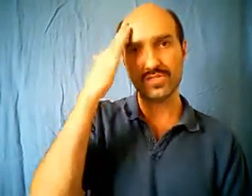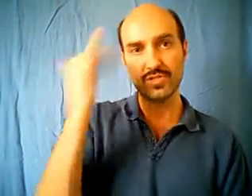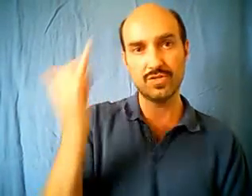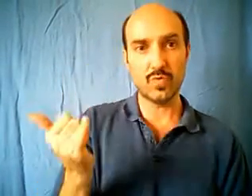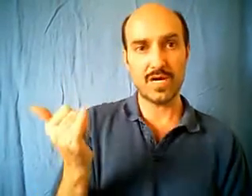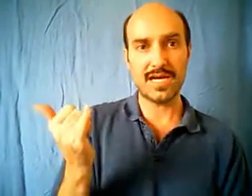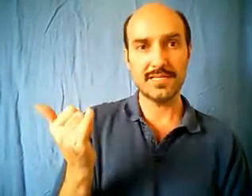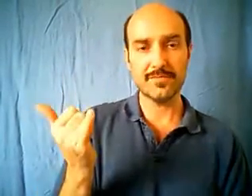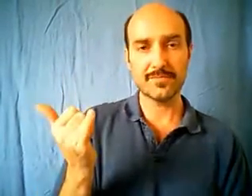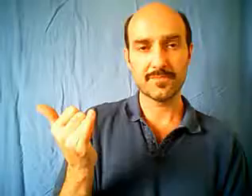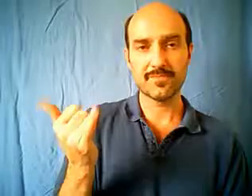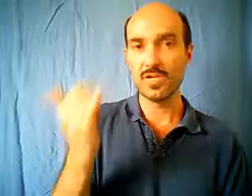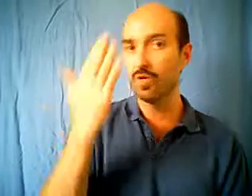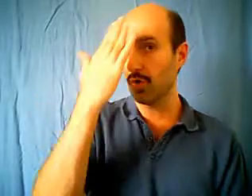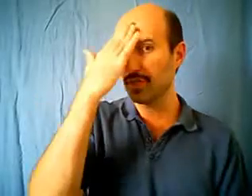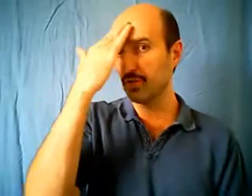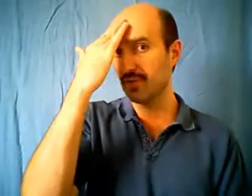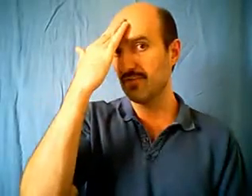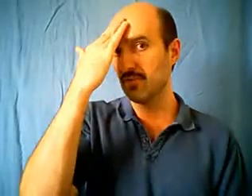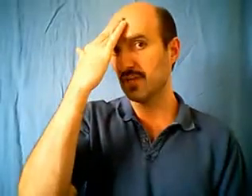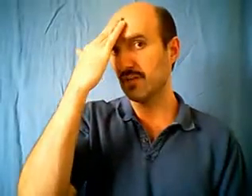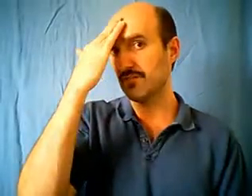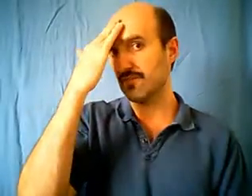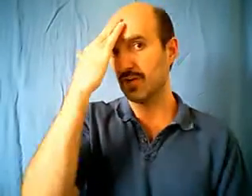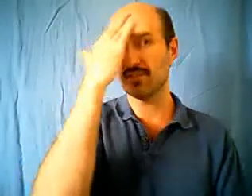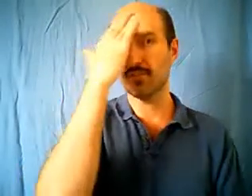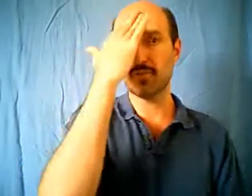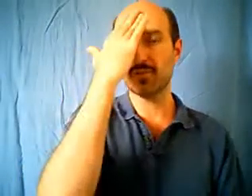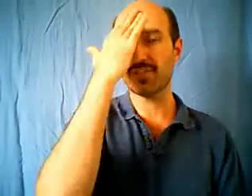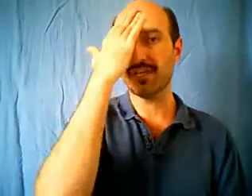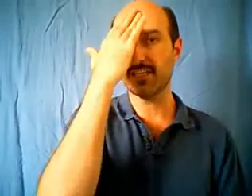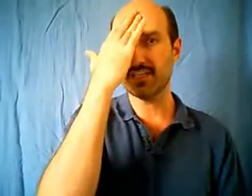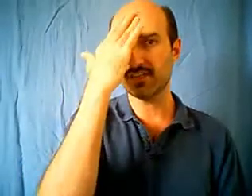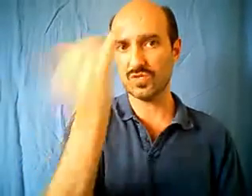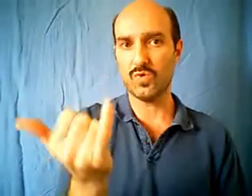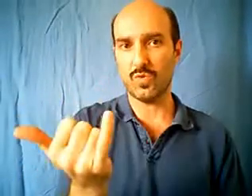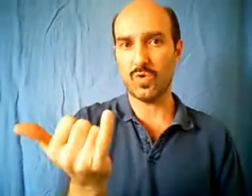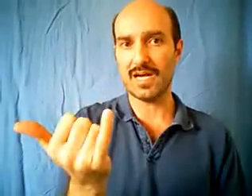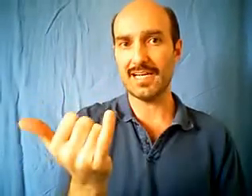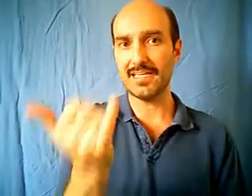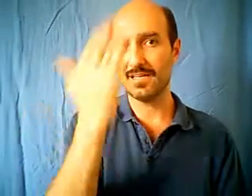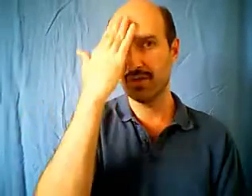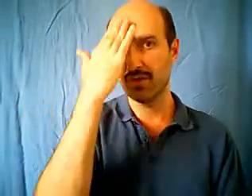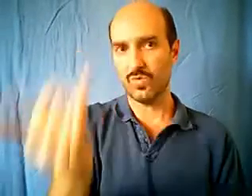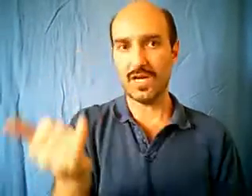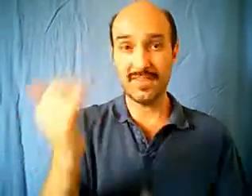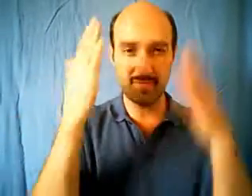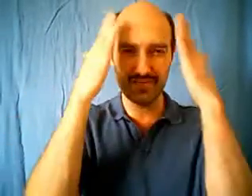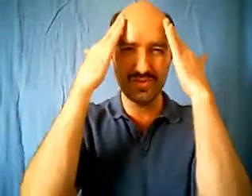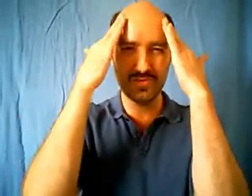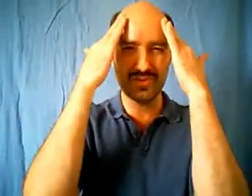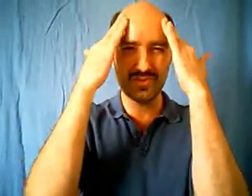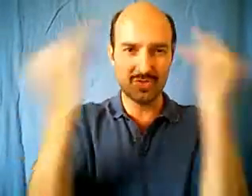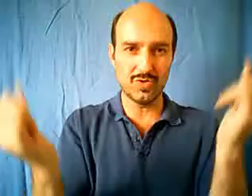you do why, or you can do it right from the middle of your forehead. Some people will sign it like this. Why? Why? They might even do it with 2